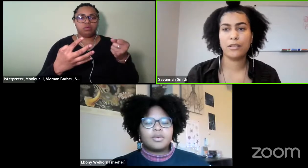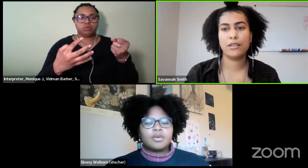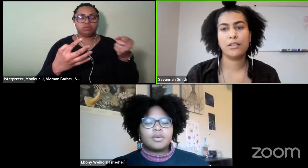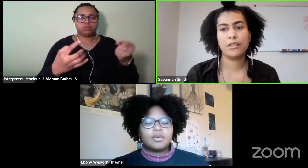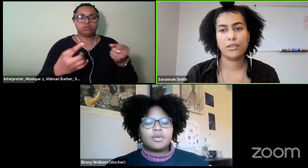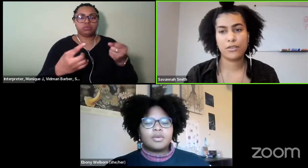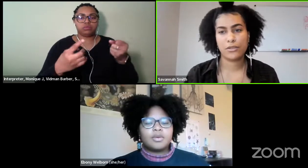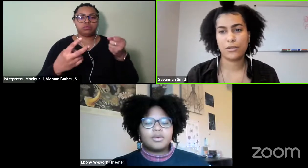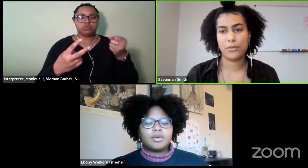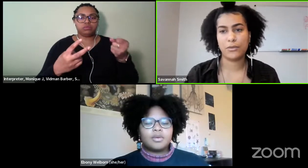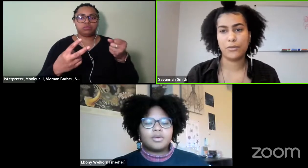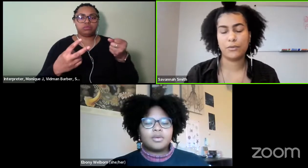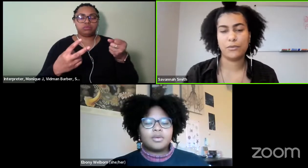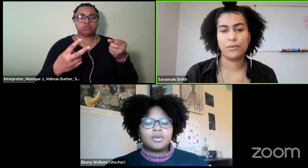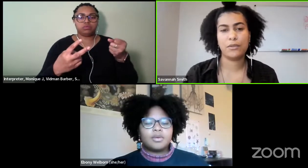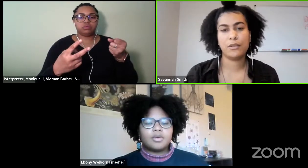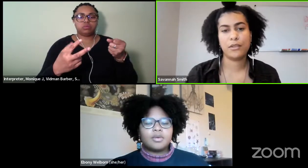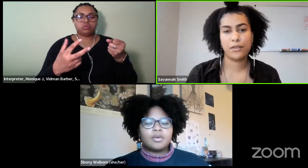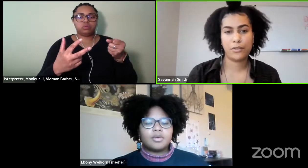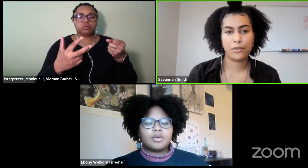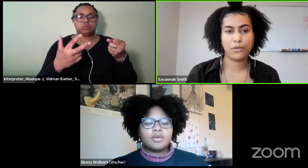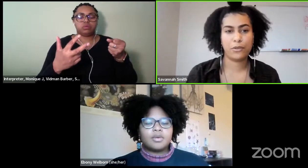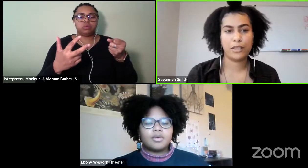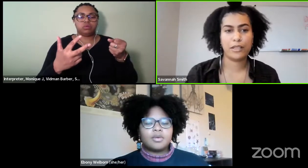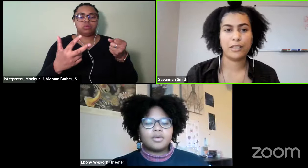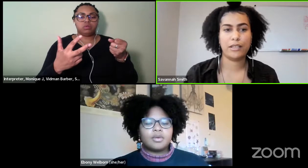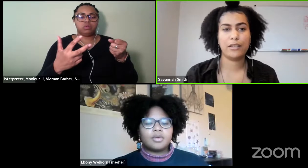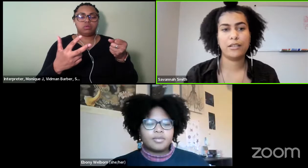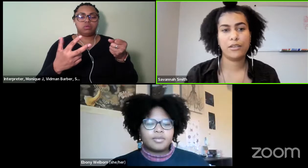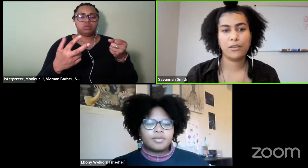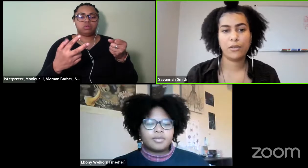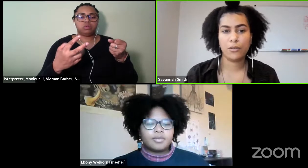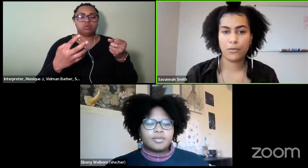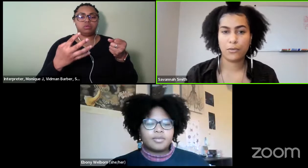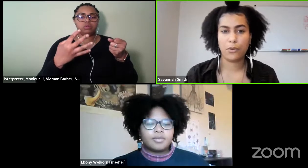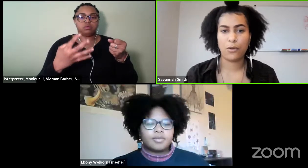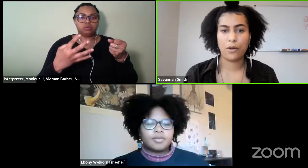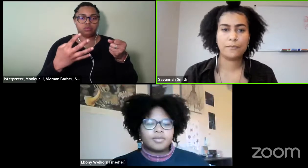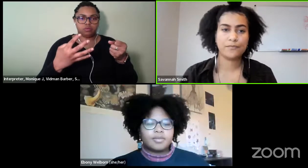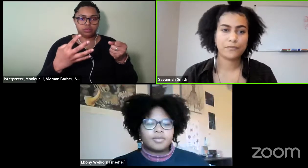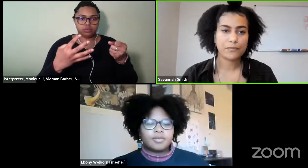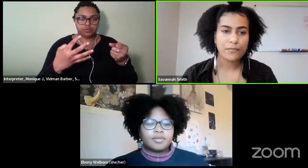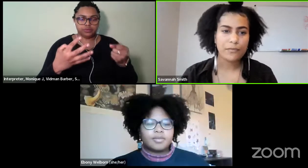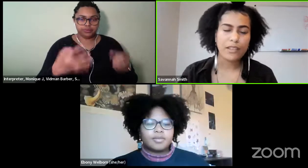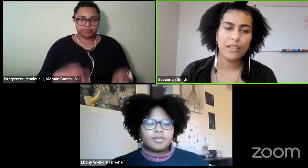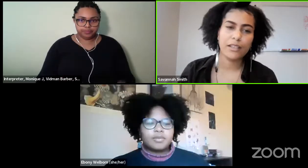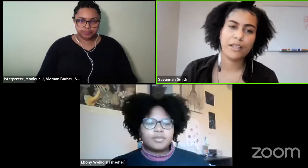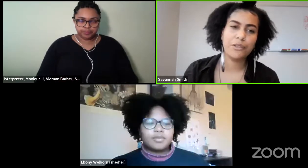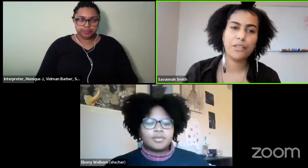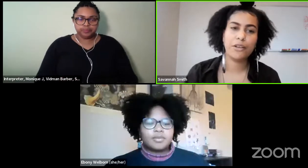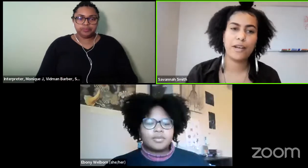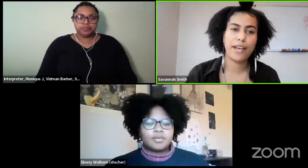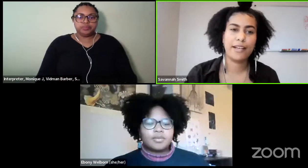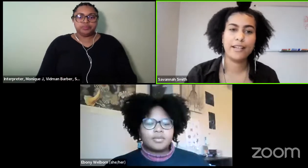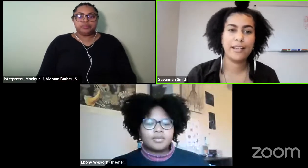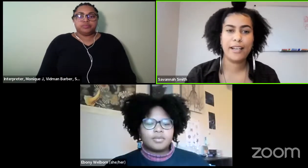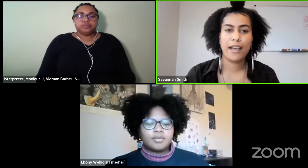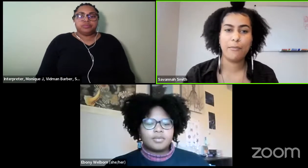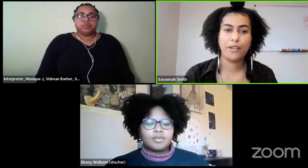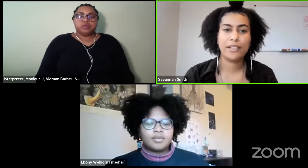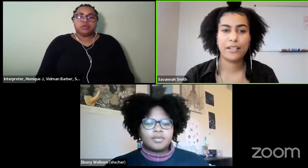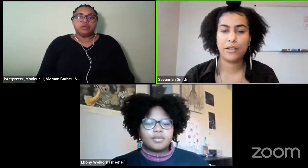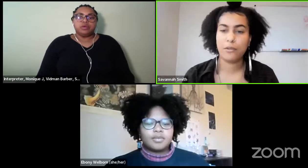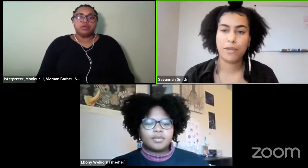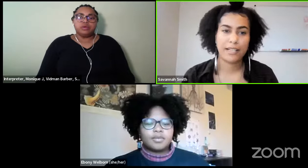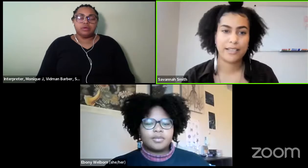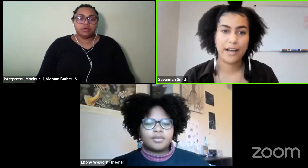hold, 2, 3, 4. Now you can go ahead